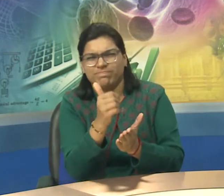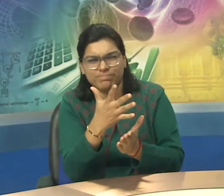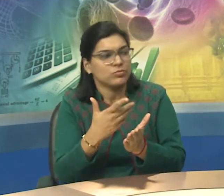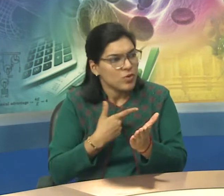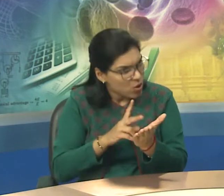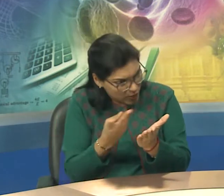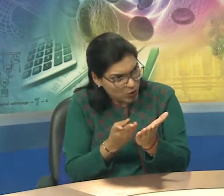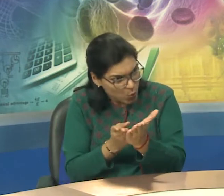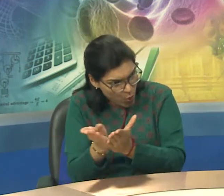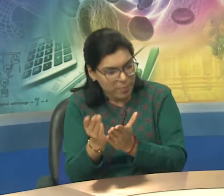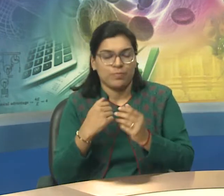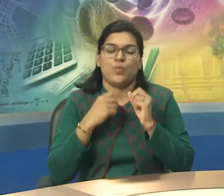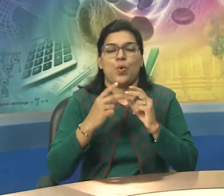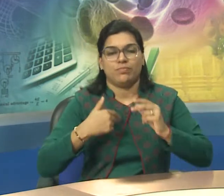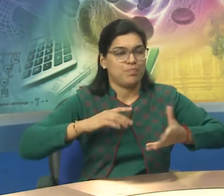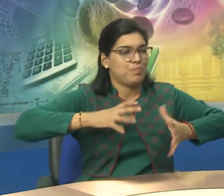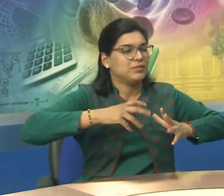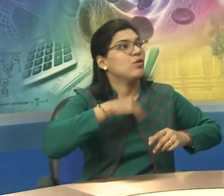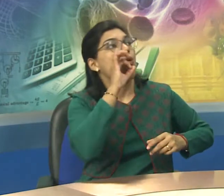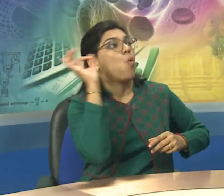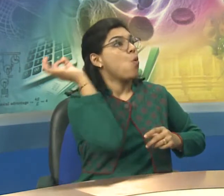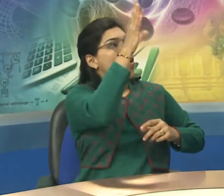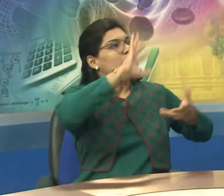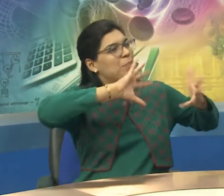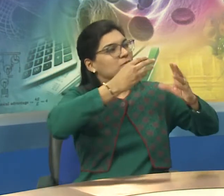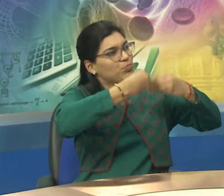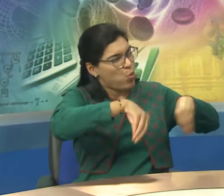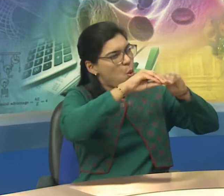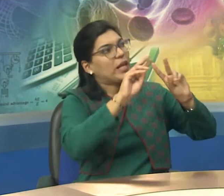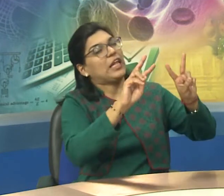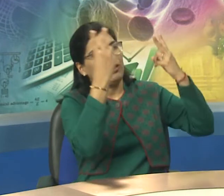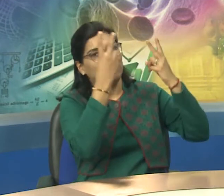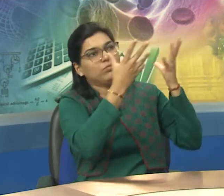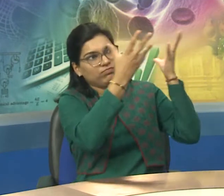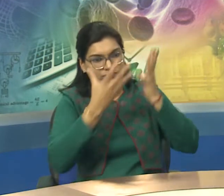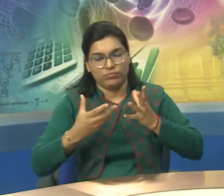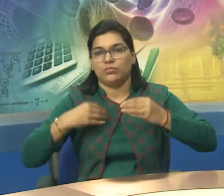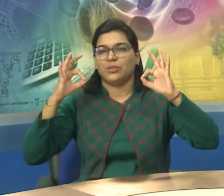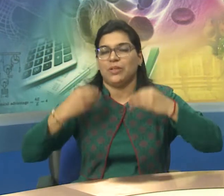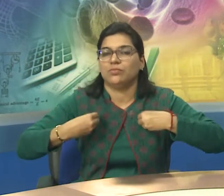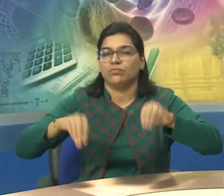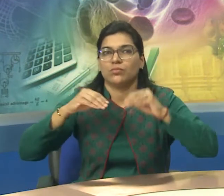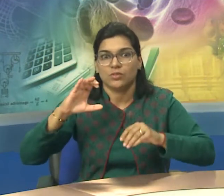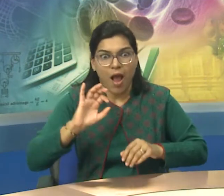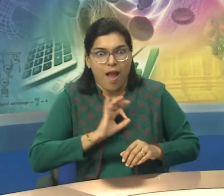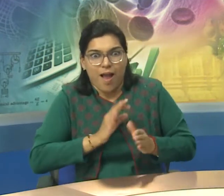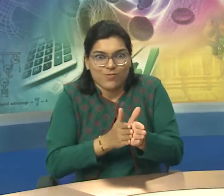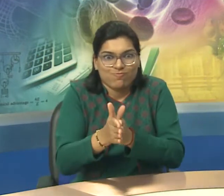or the quality of product by maintaining in the mainstream competition of the market